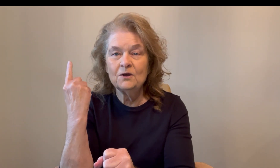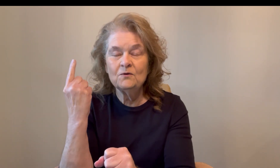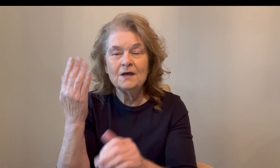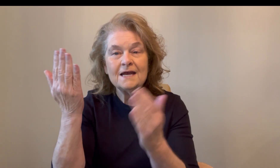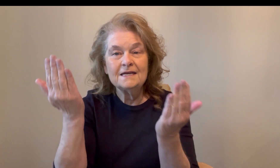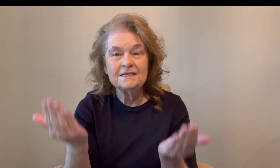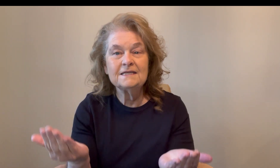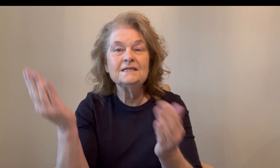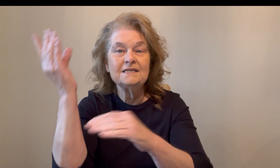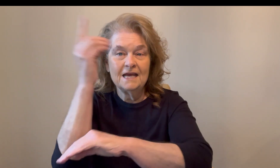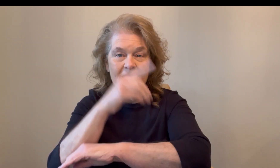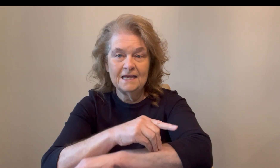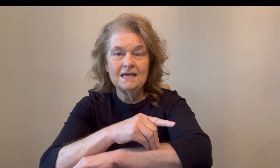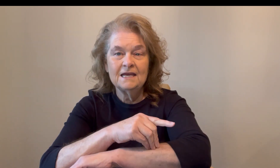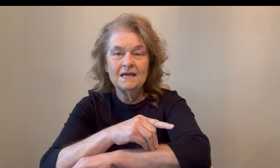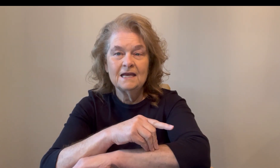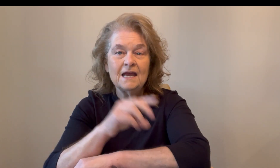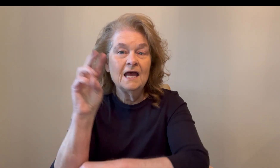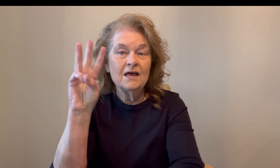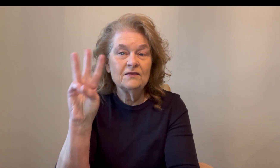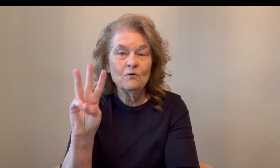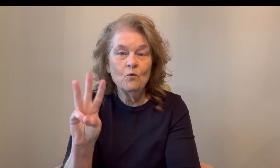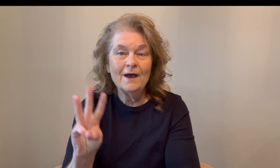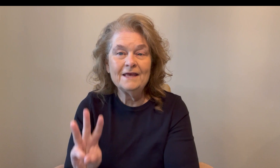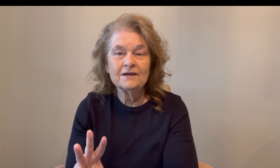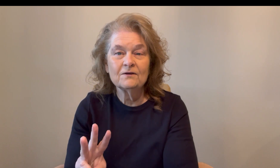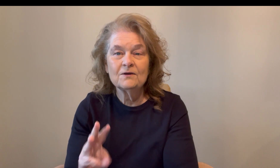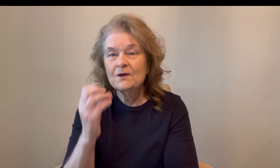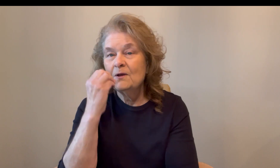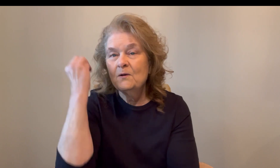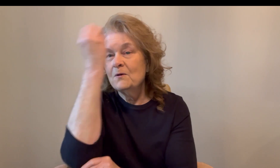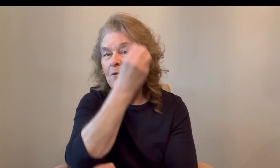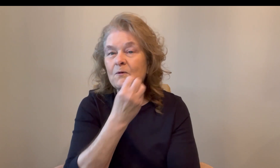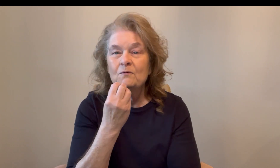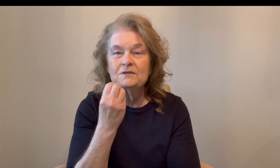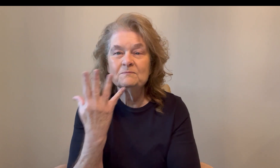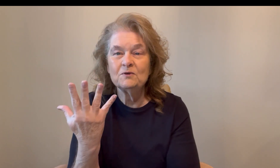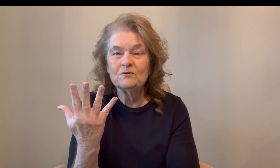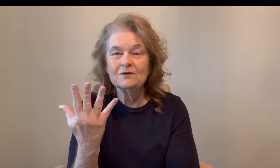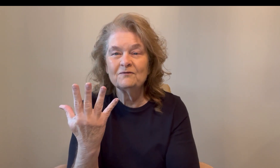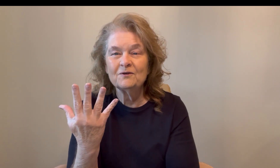ago today, the weather was beautiful.